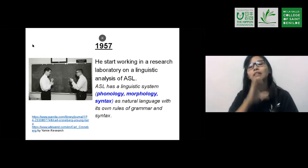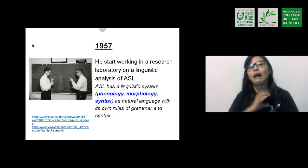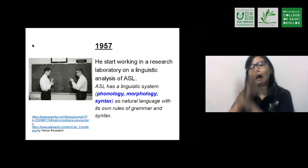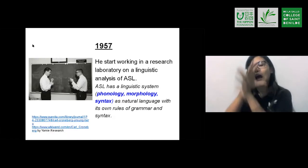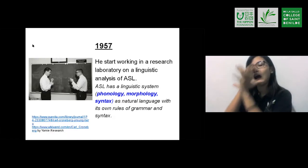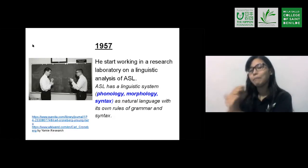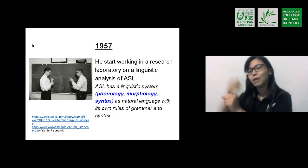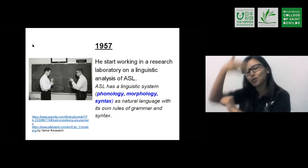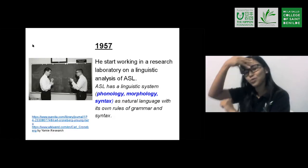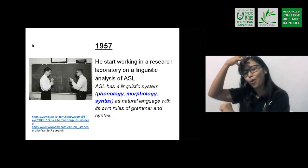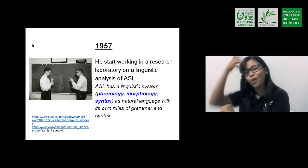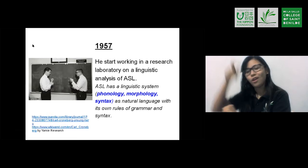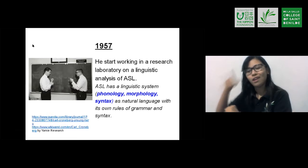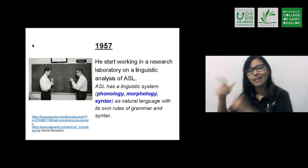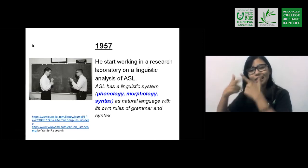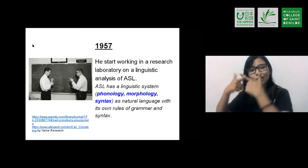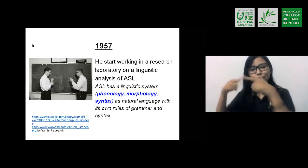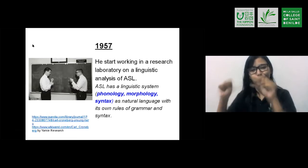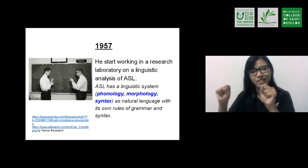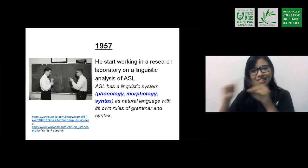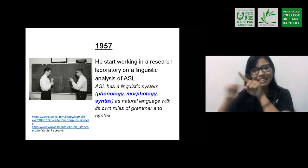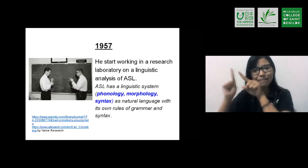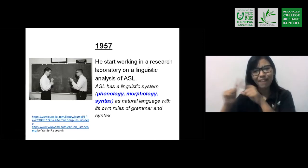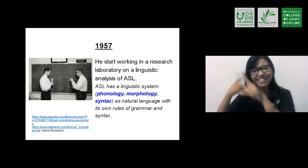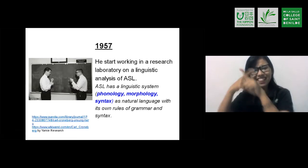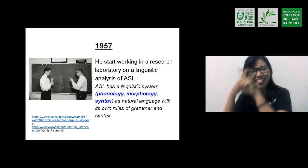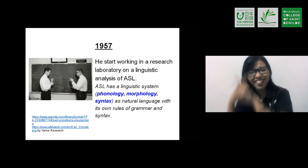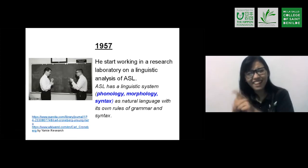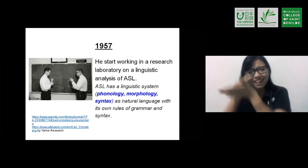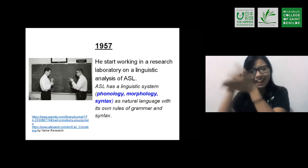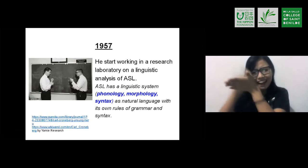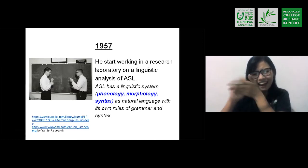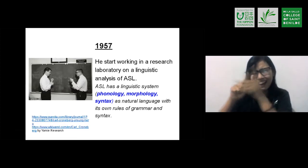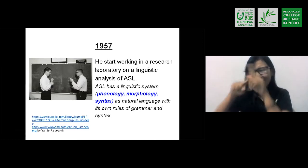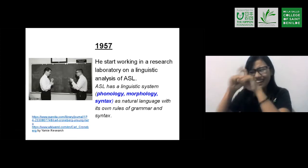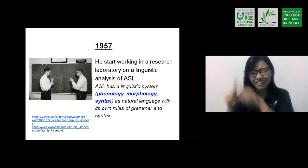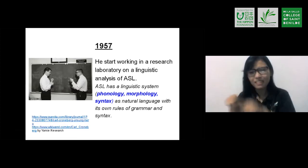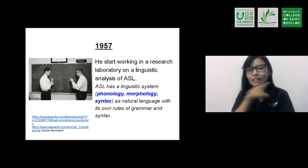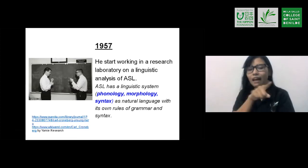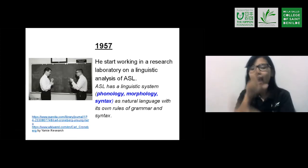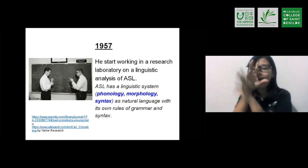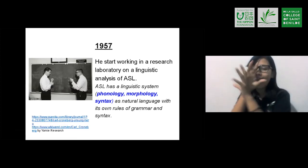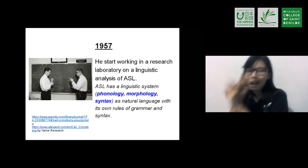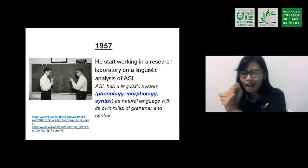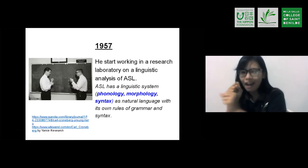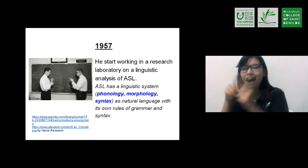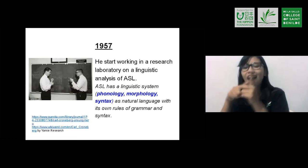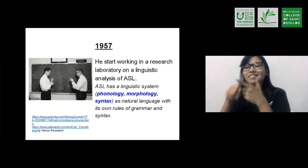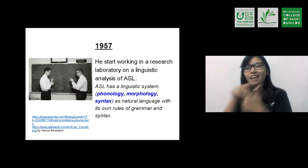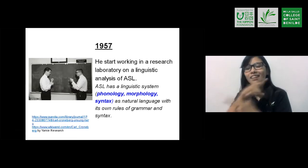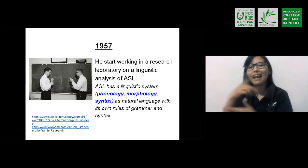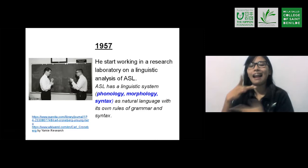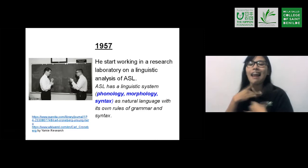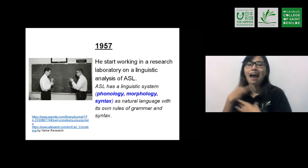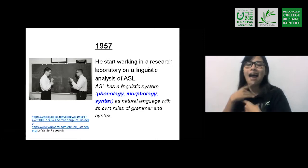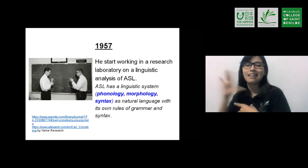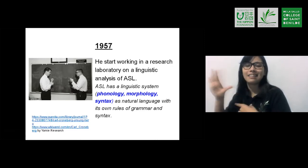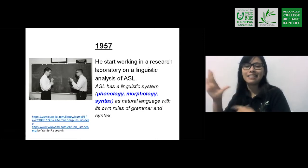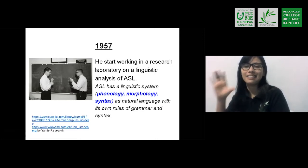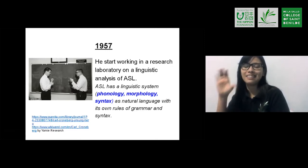worked with Stokoe, and he was fascinated with linguistics, you know, even